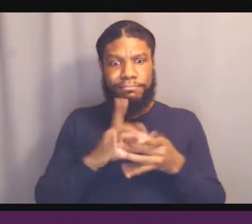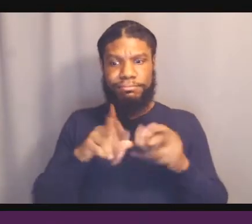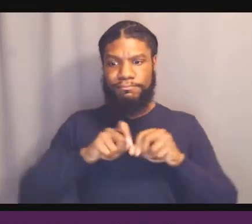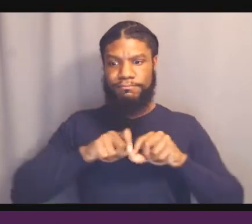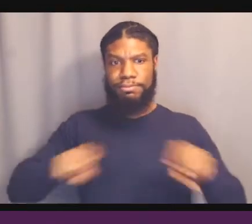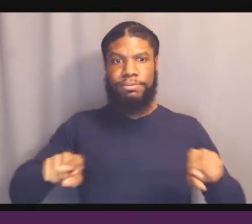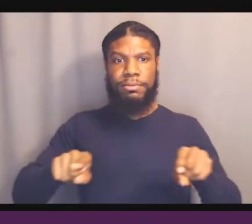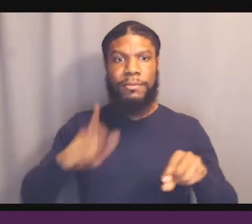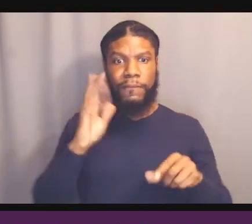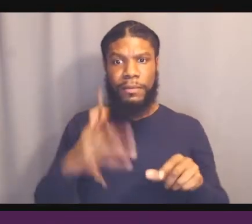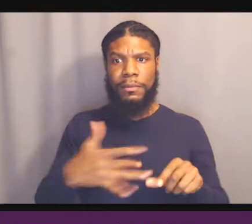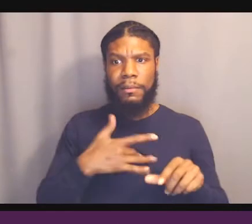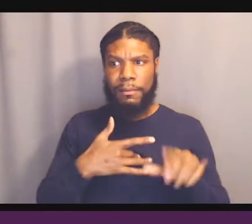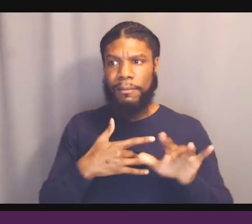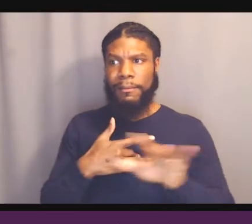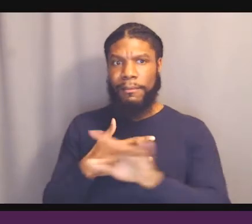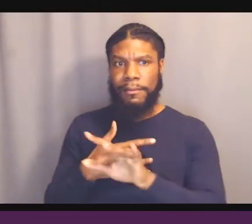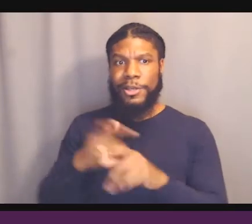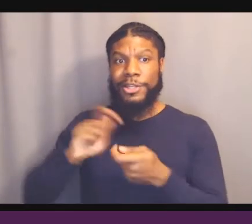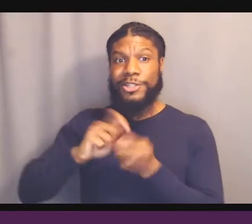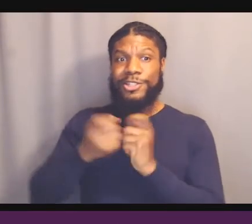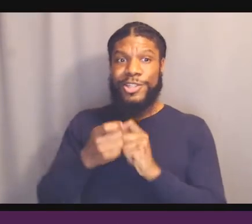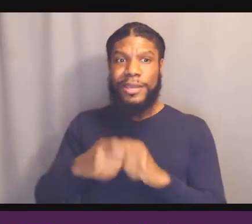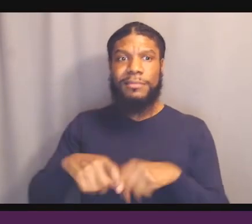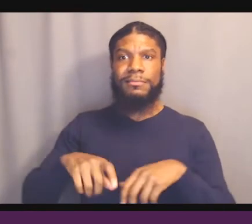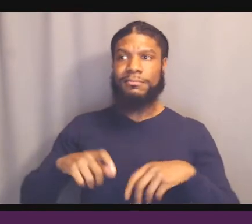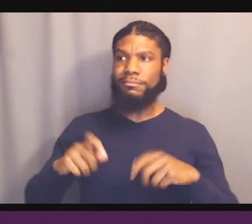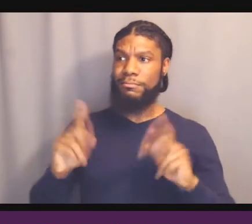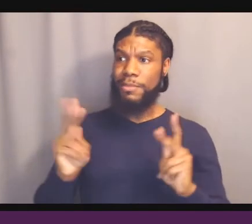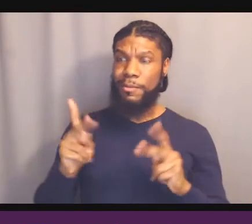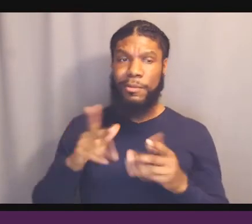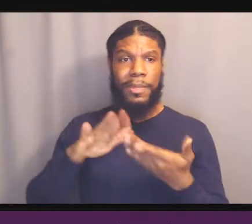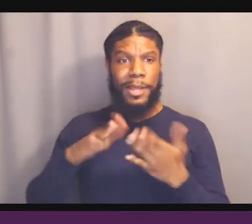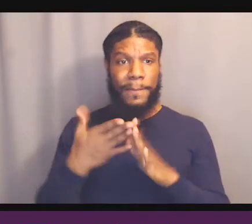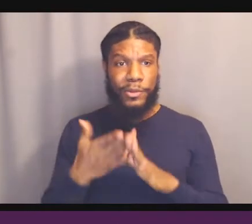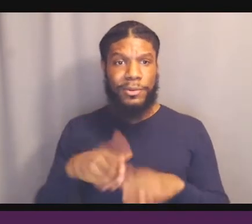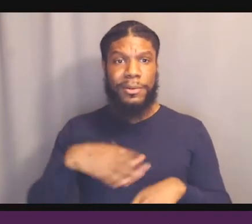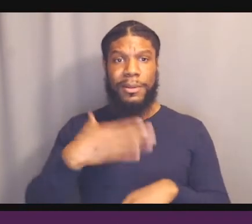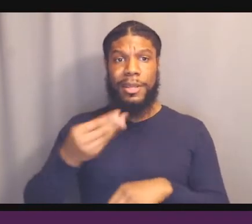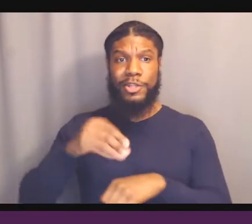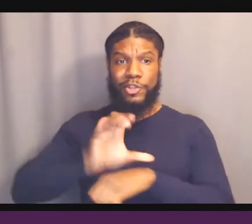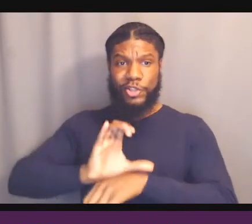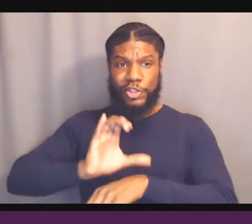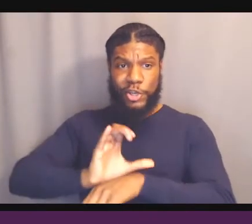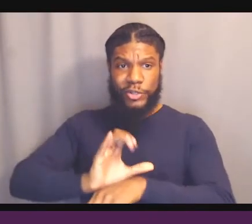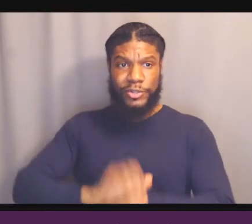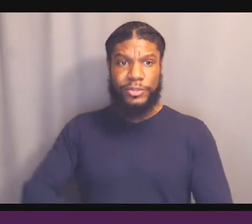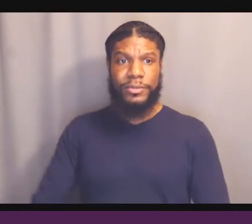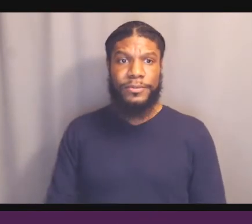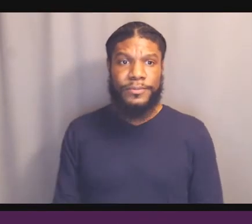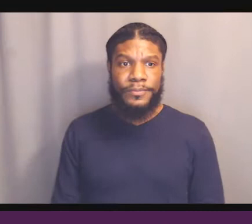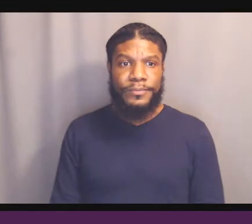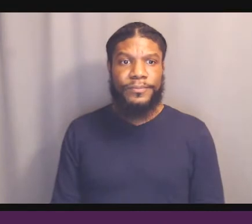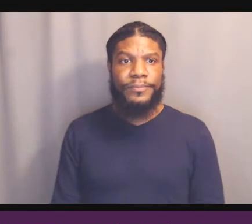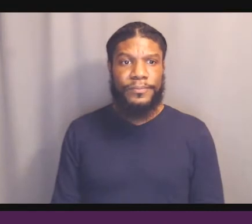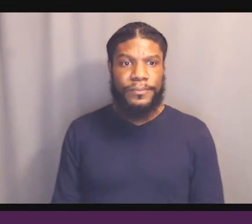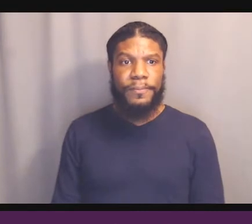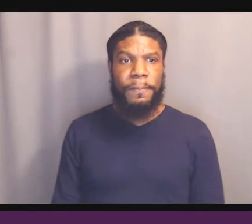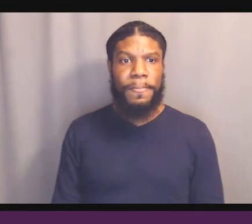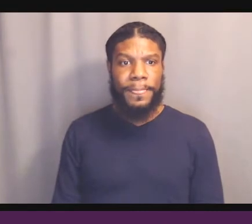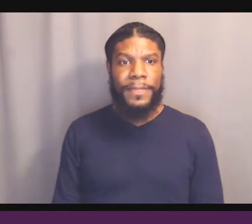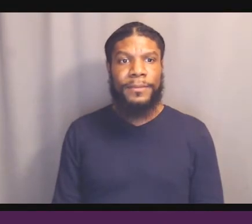to be the change agents in the community. You can't expect people to get excited about your